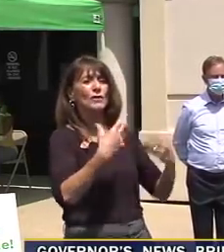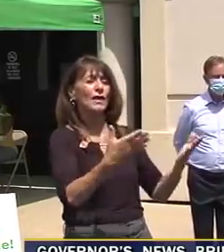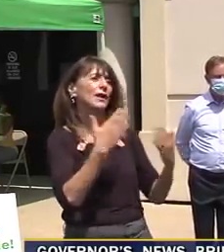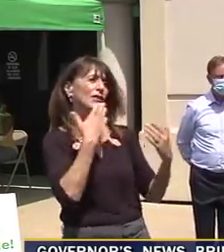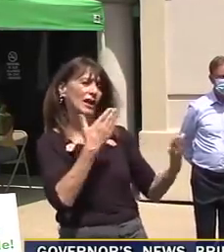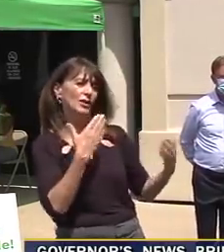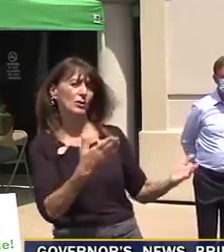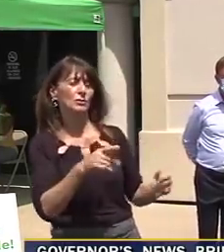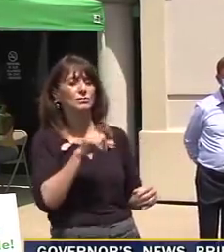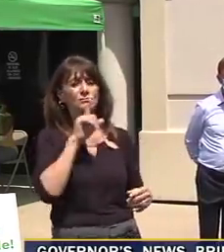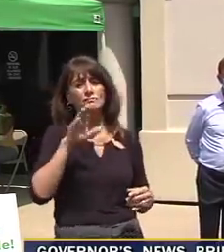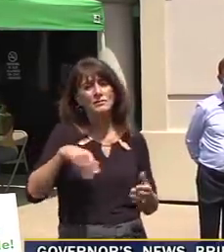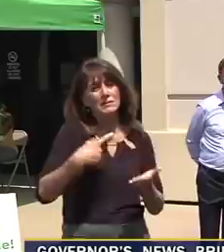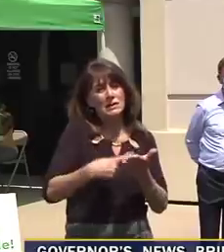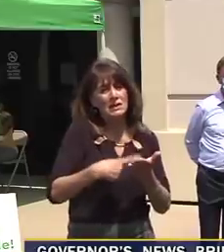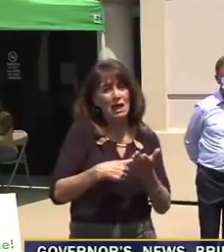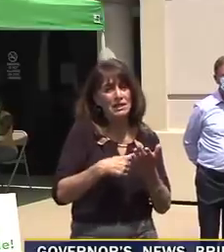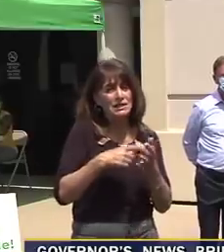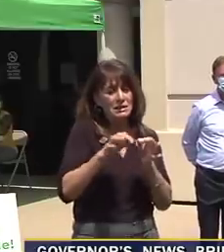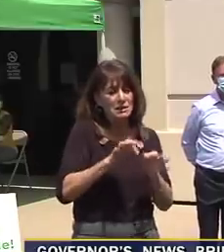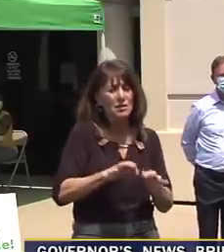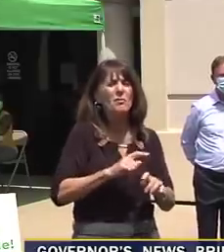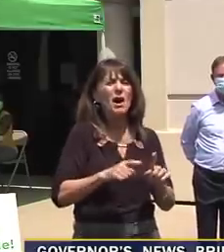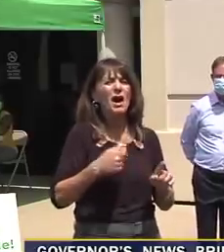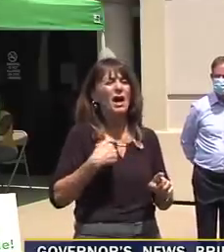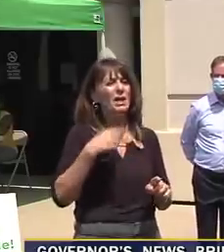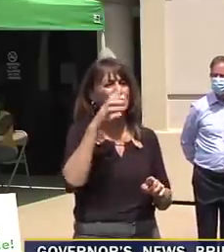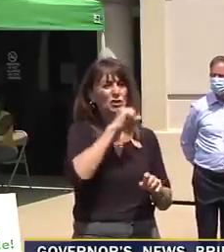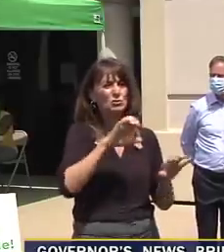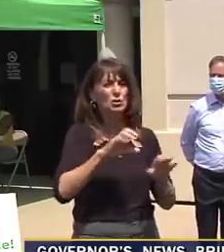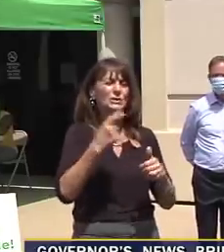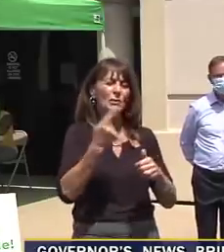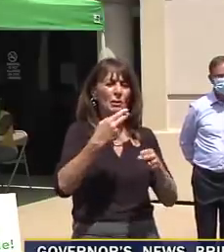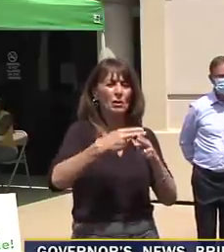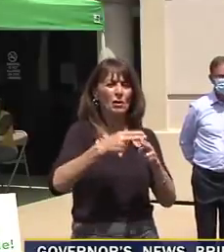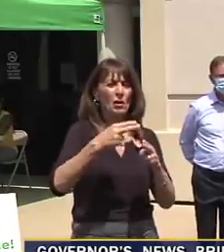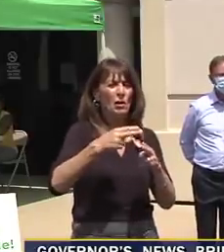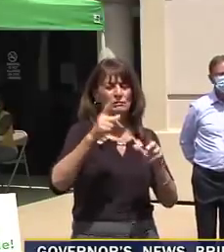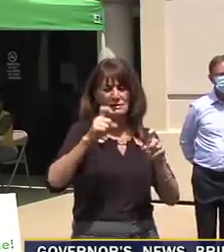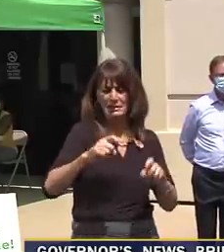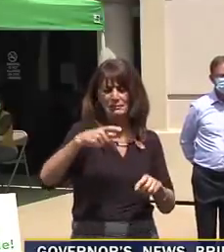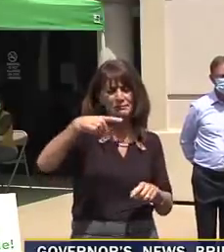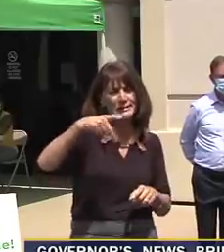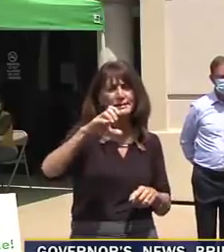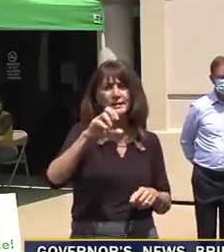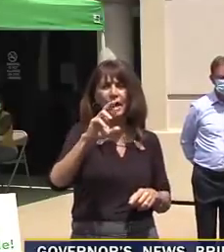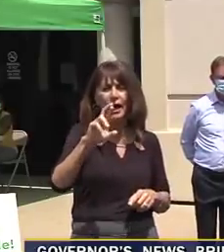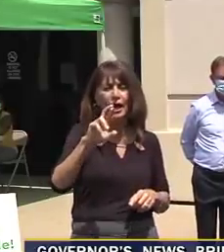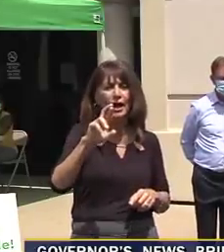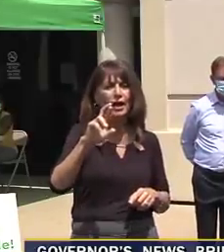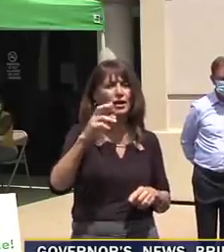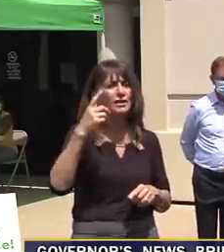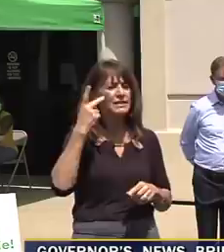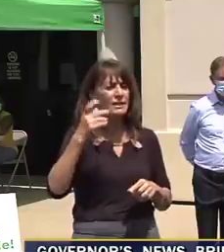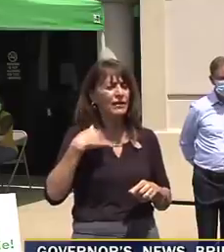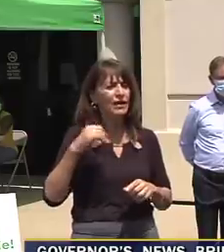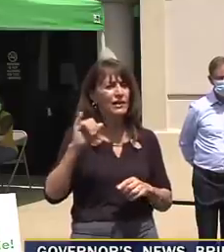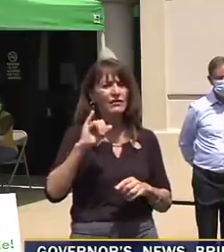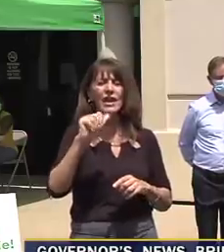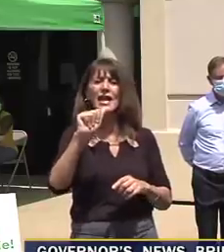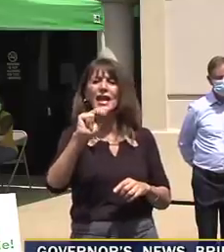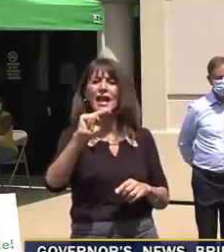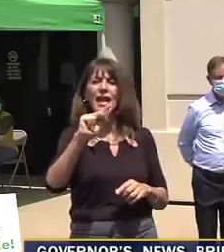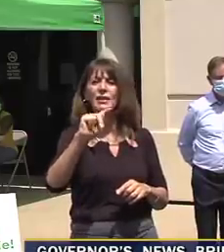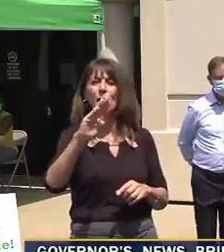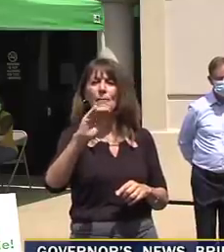you didn't talk about specifics, I assume you're doing the PCR testing for active viral infection, antibody testing